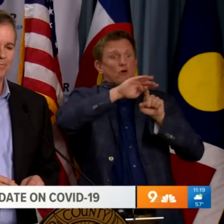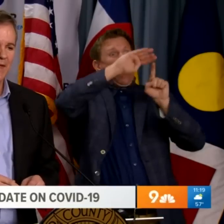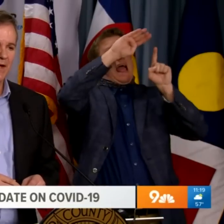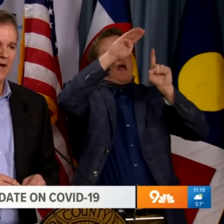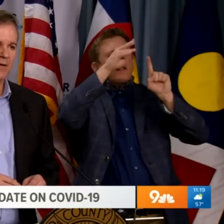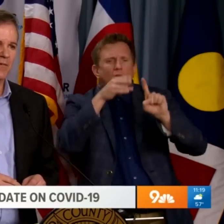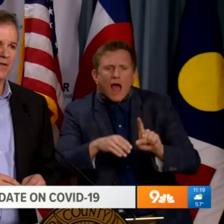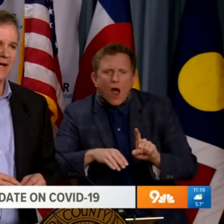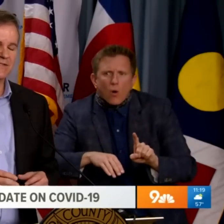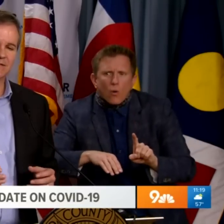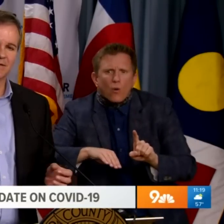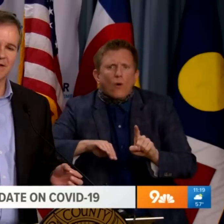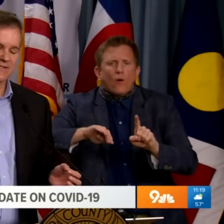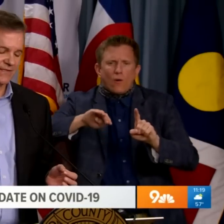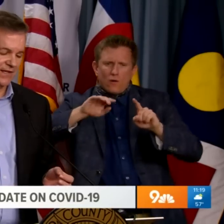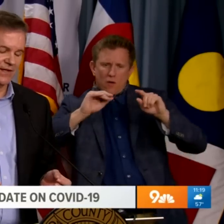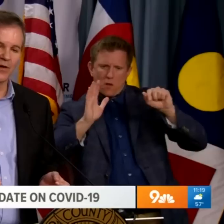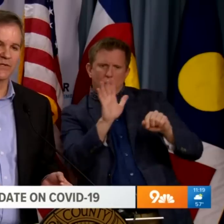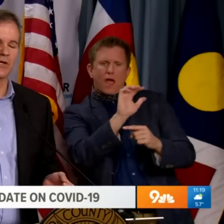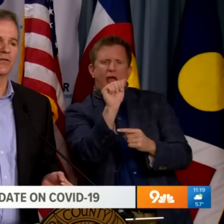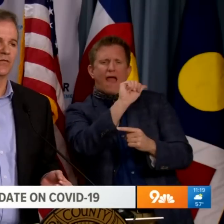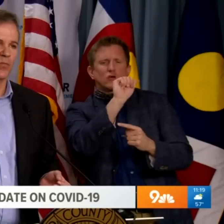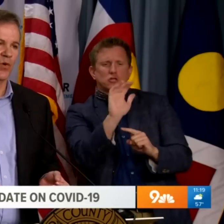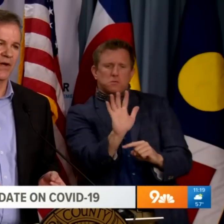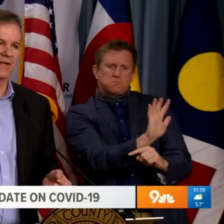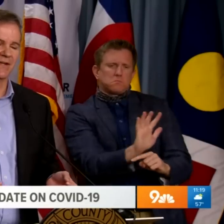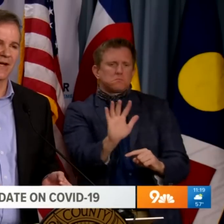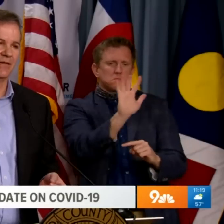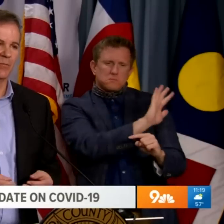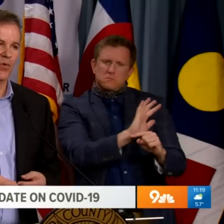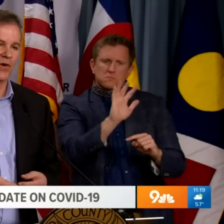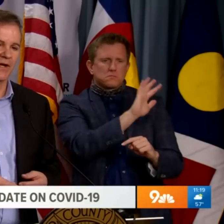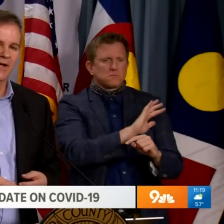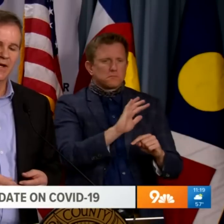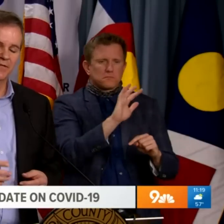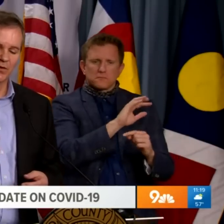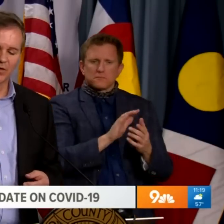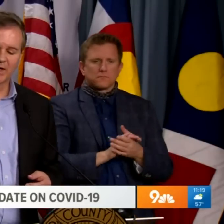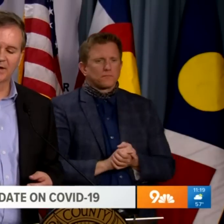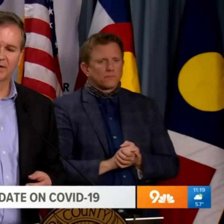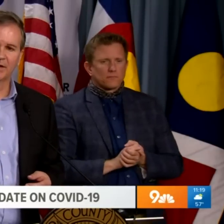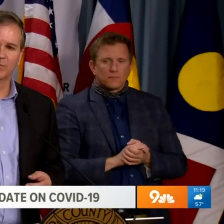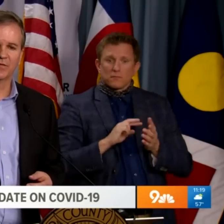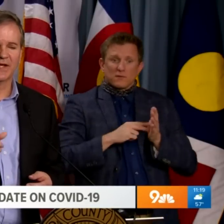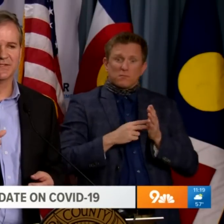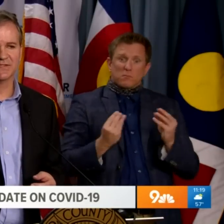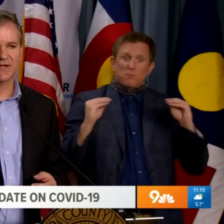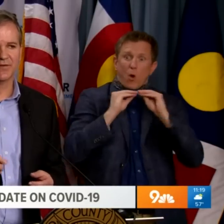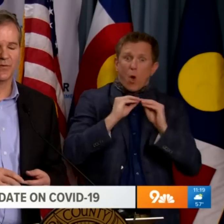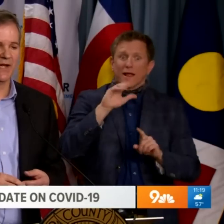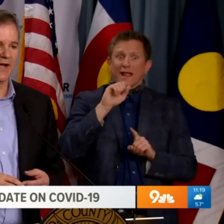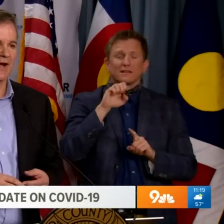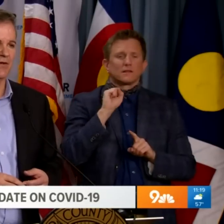the numbers previous to that and the number of cases following that, and you'll see that leading up to those small spikes, if you will, you see